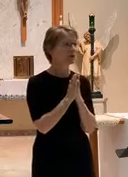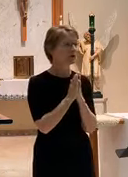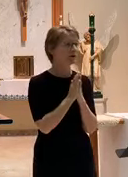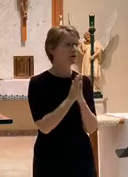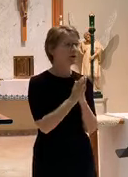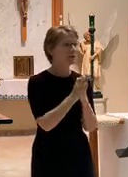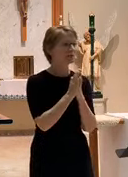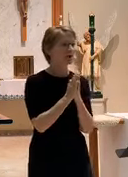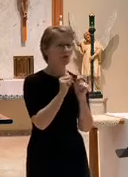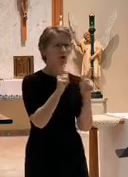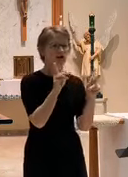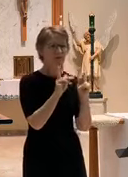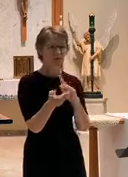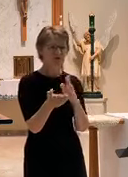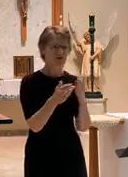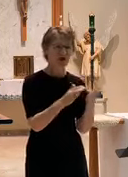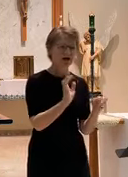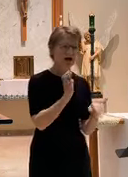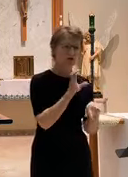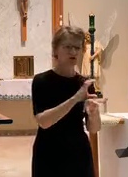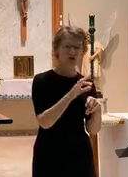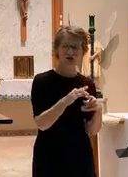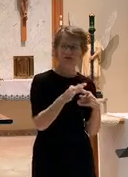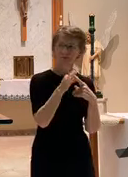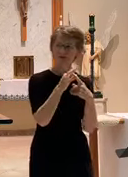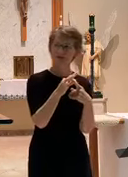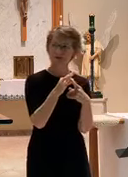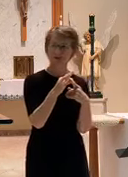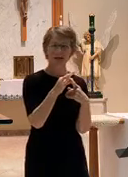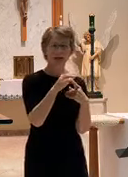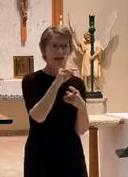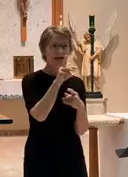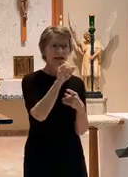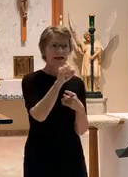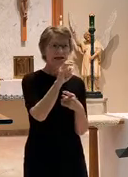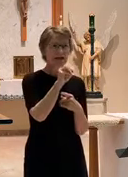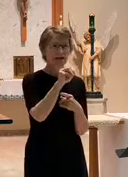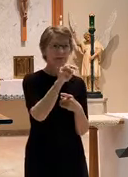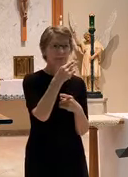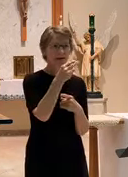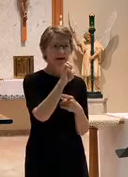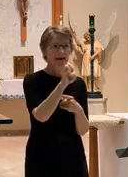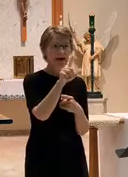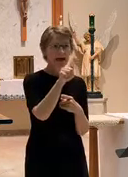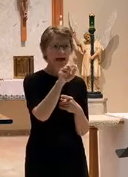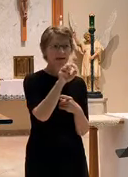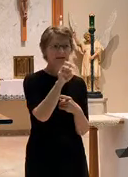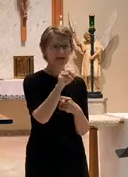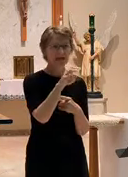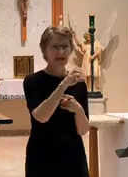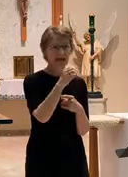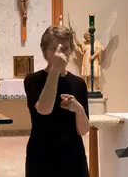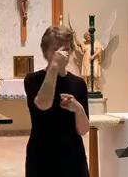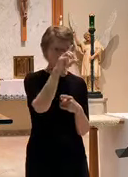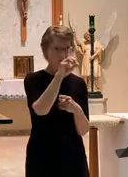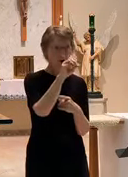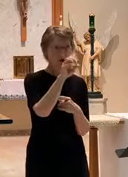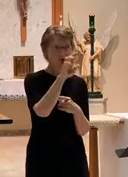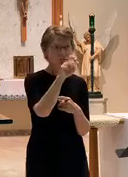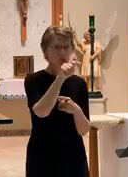For all who have died in our parish, especially Kim Helton, and for Dorothy Pung, whom this